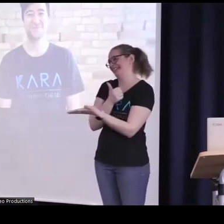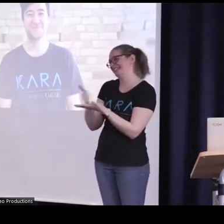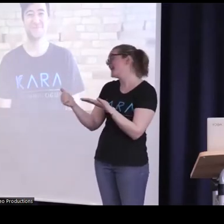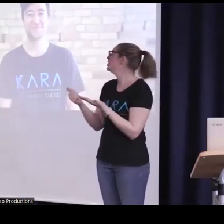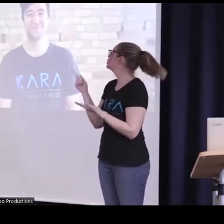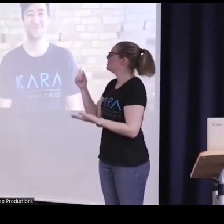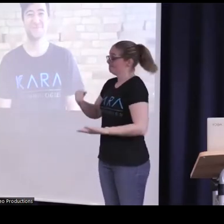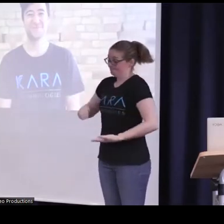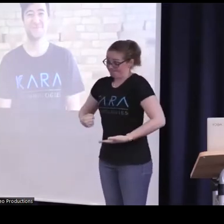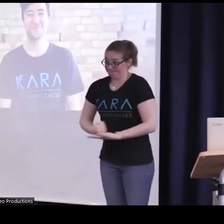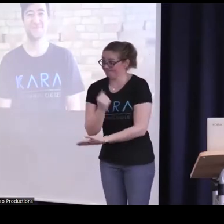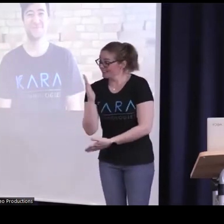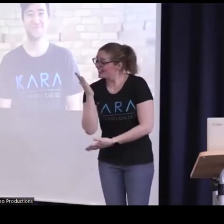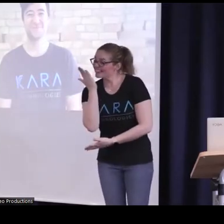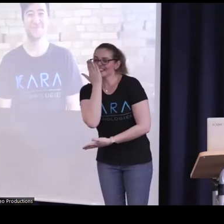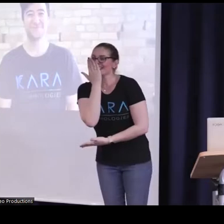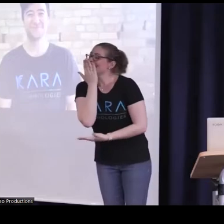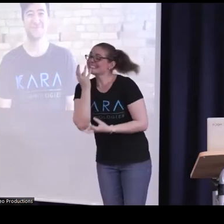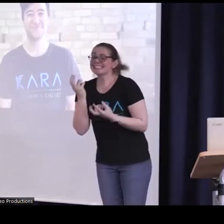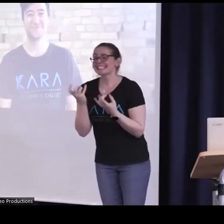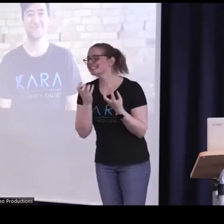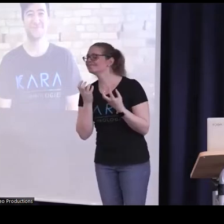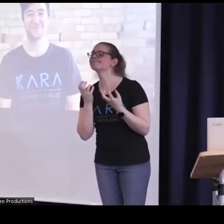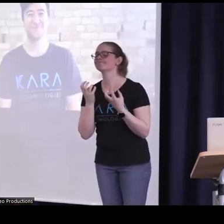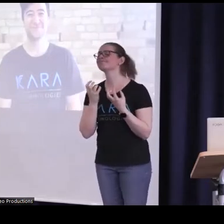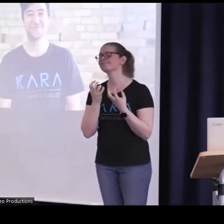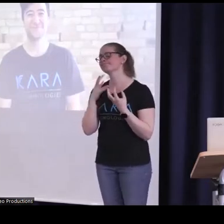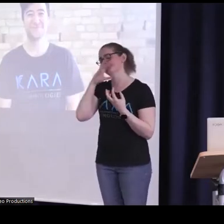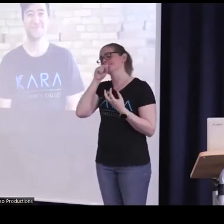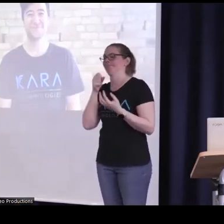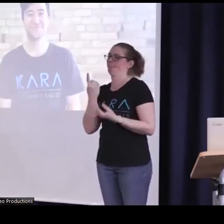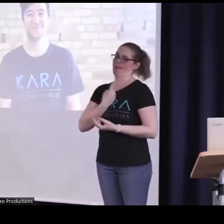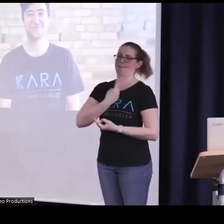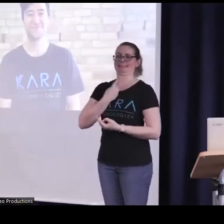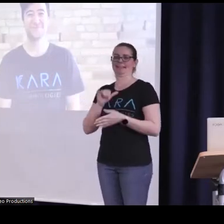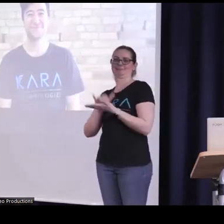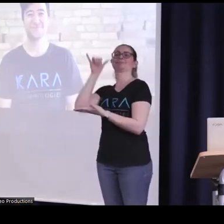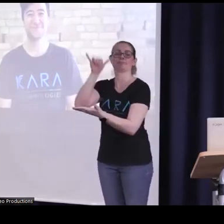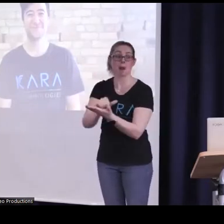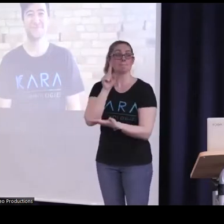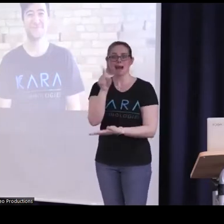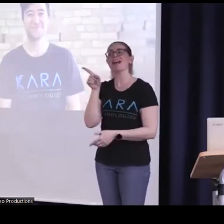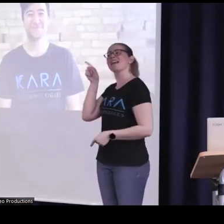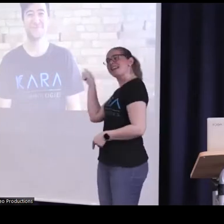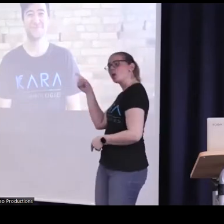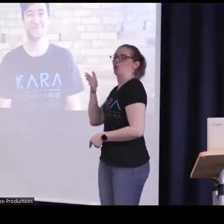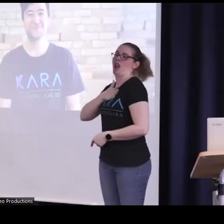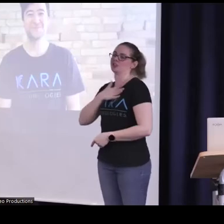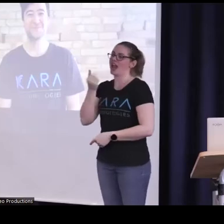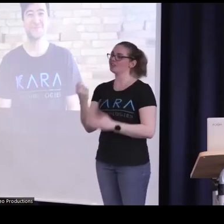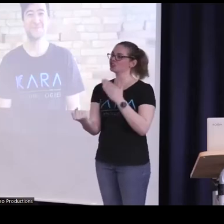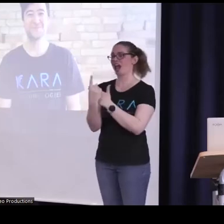to Australia due to visa reasons. So at the last minute, unfortunately, it was just me that